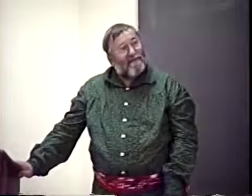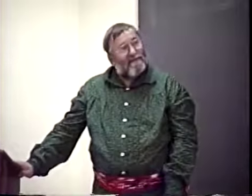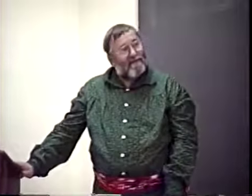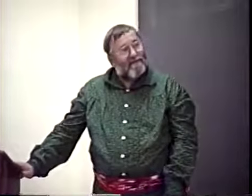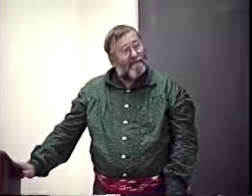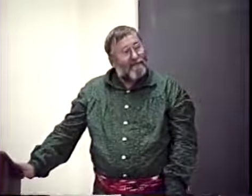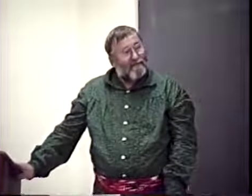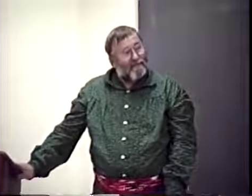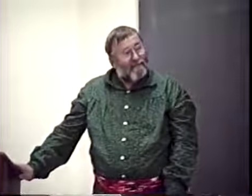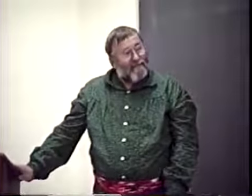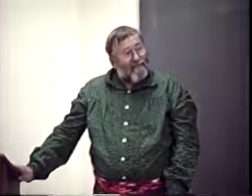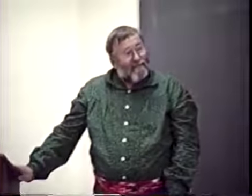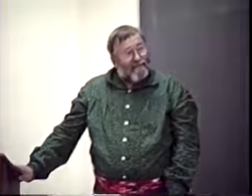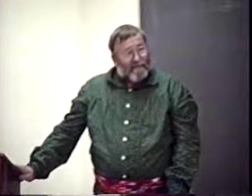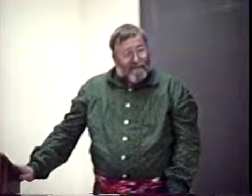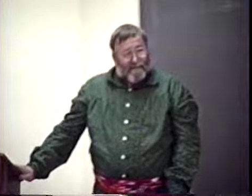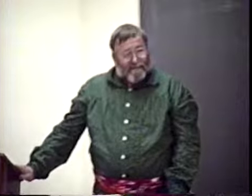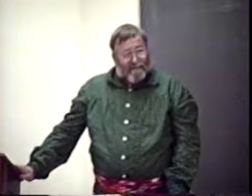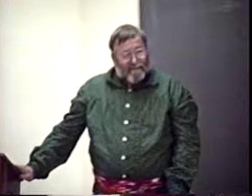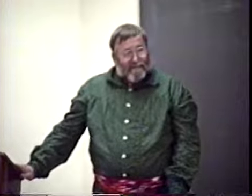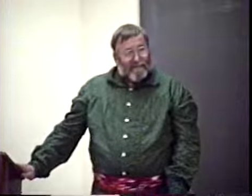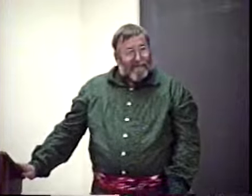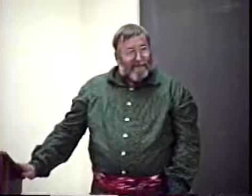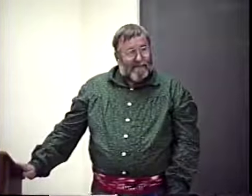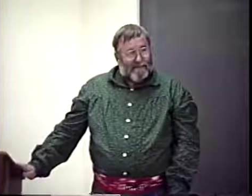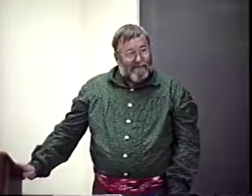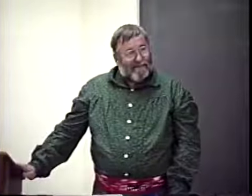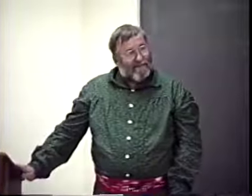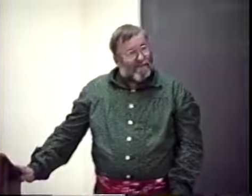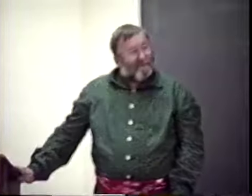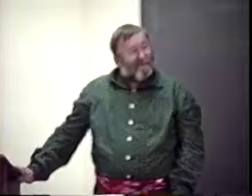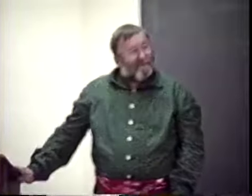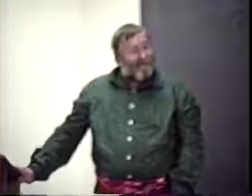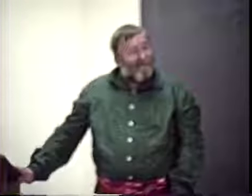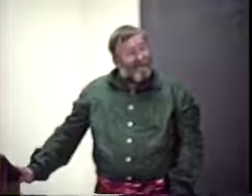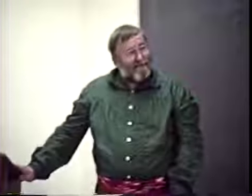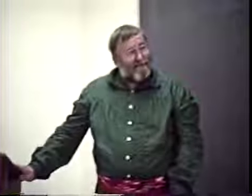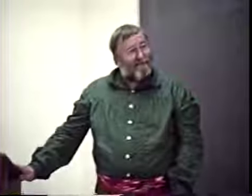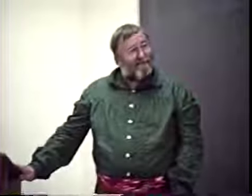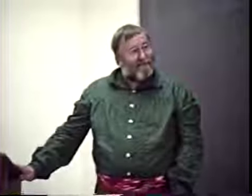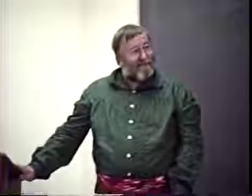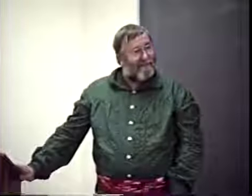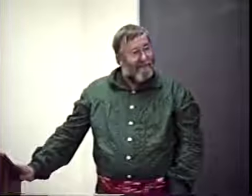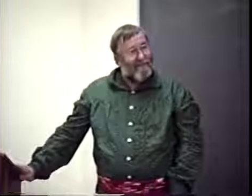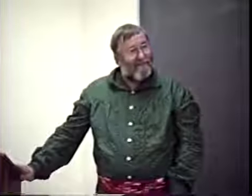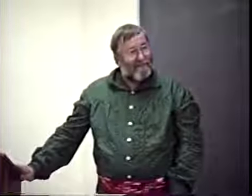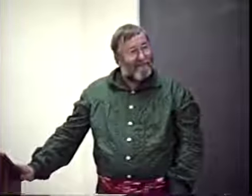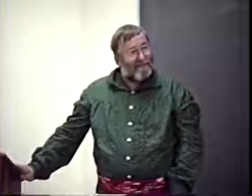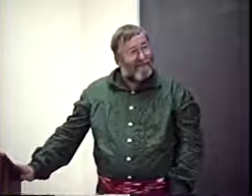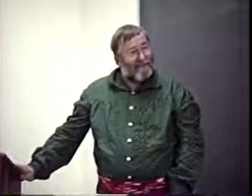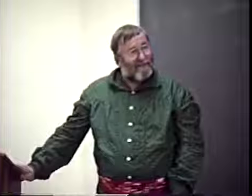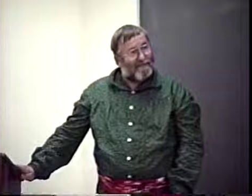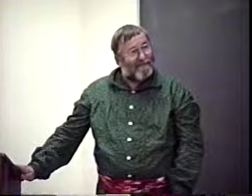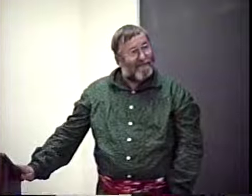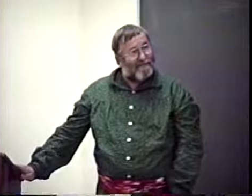insight into something that all the history books have definitely bypassed